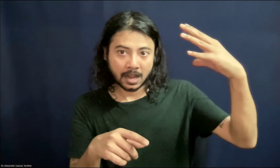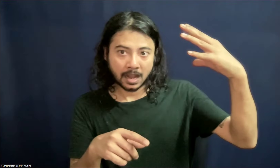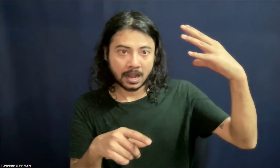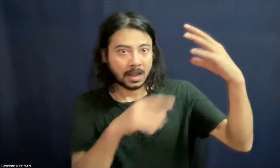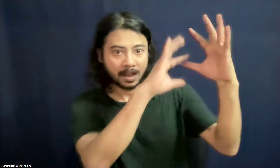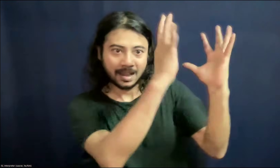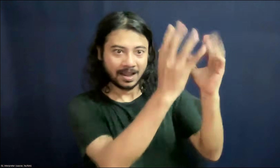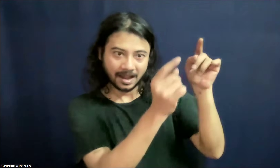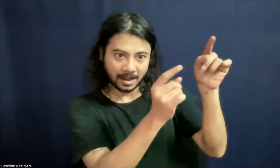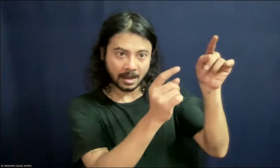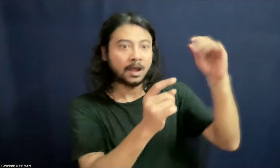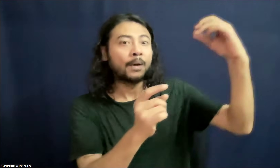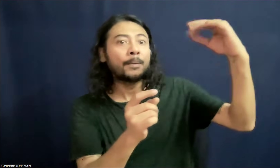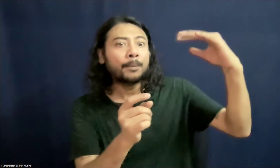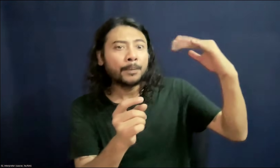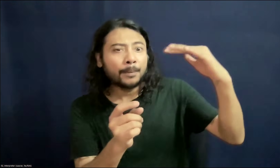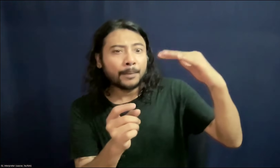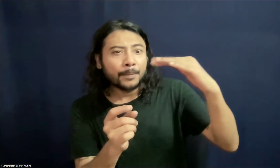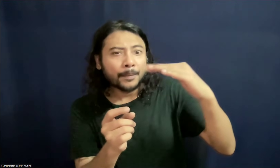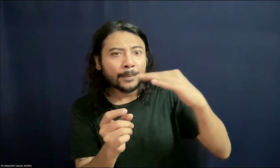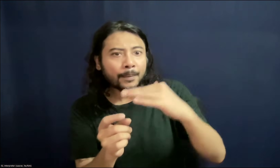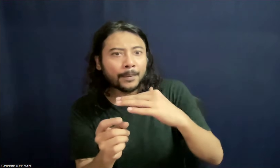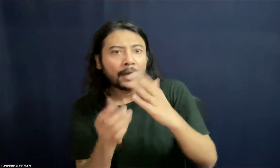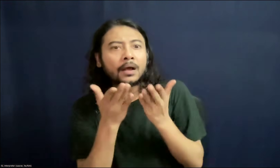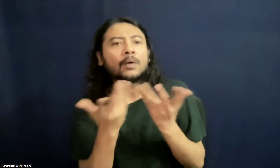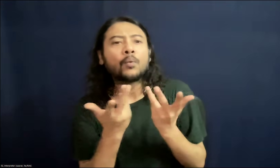Now, like for example, a drop of water.